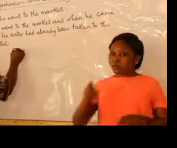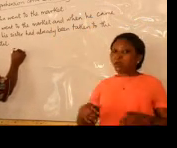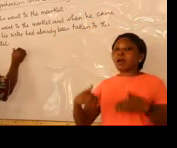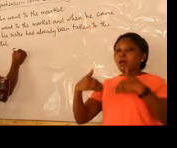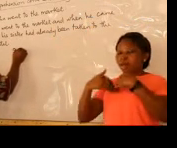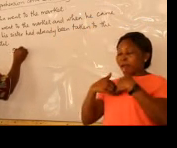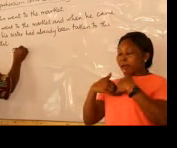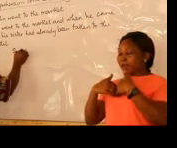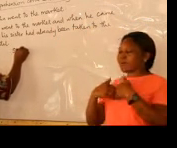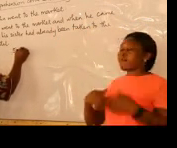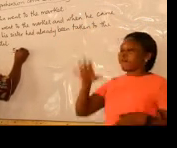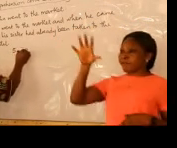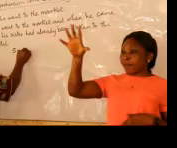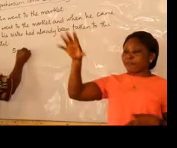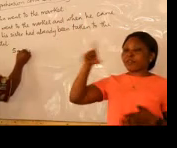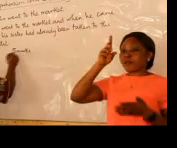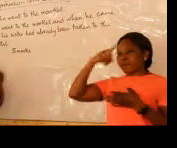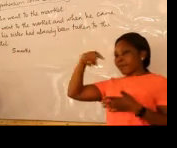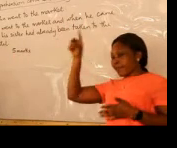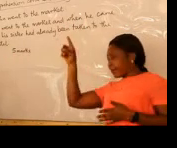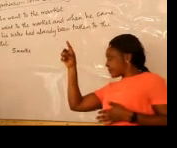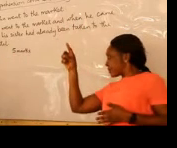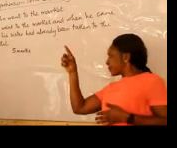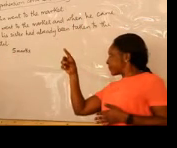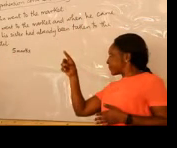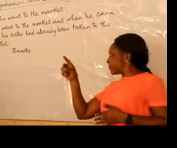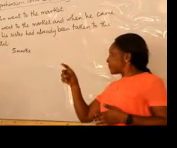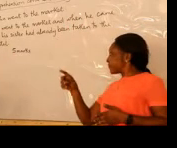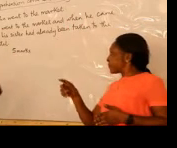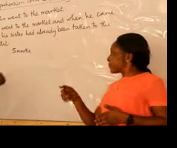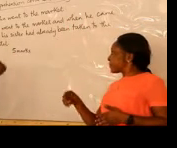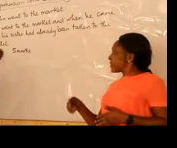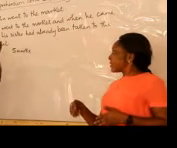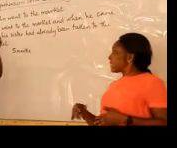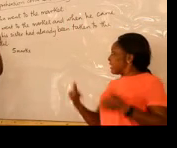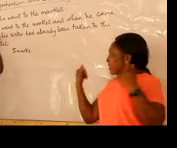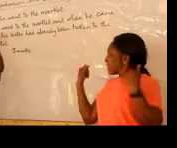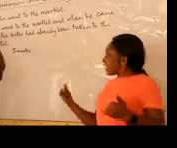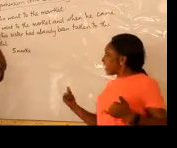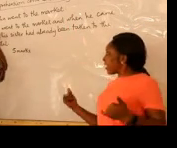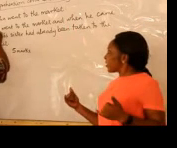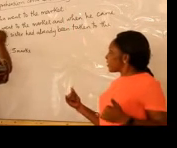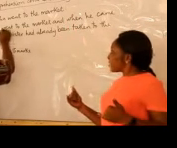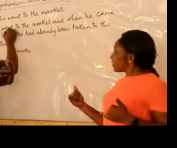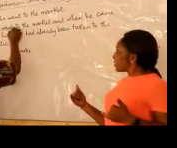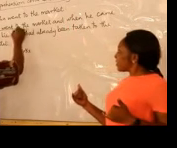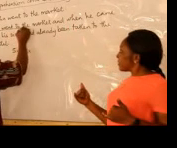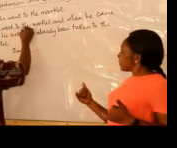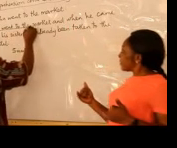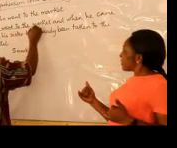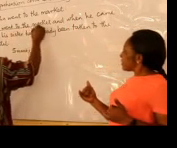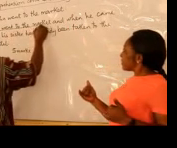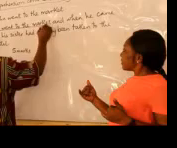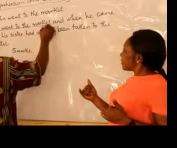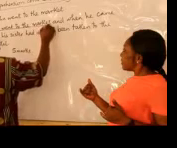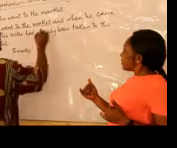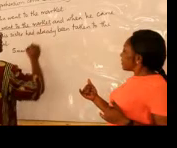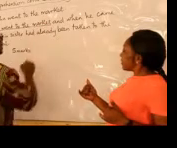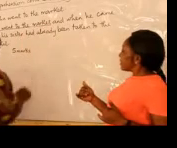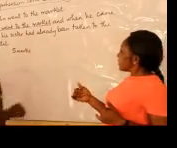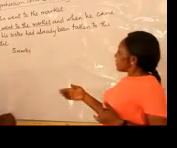marks. This question is 5 marks. Now, this is supposed to be your